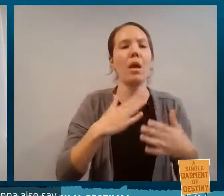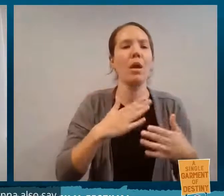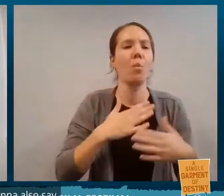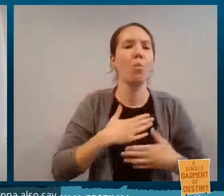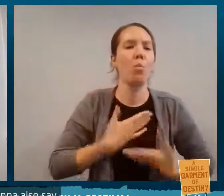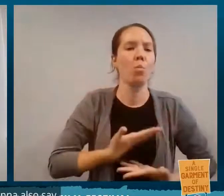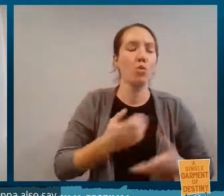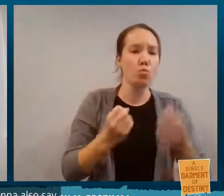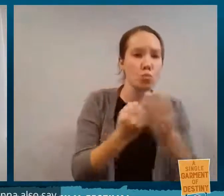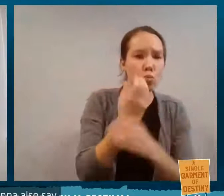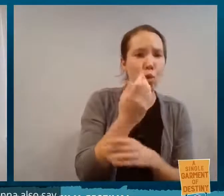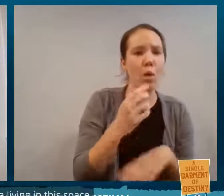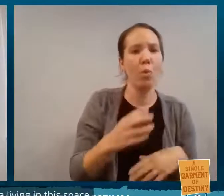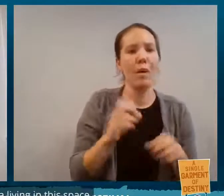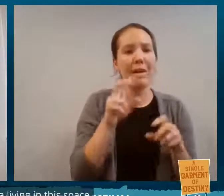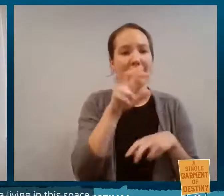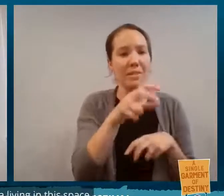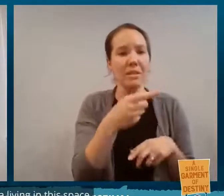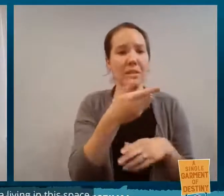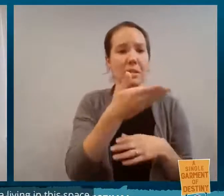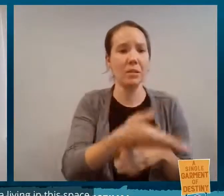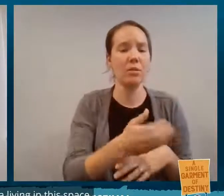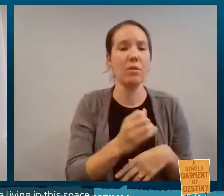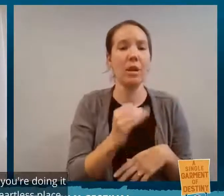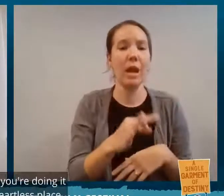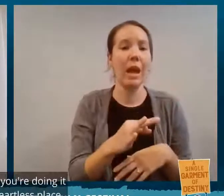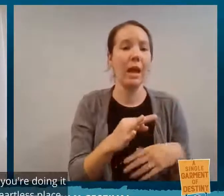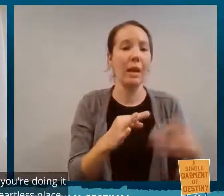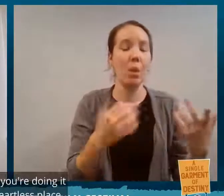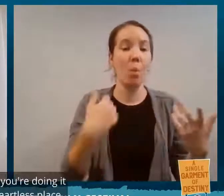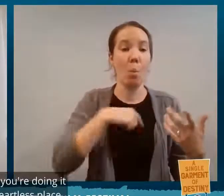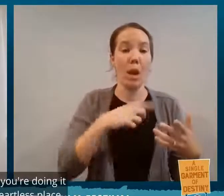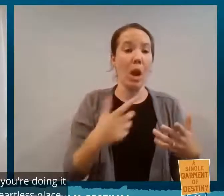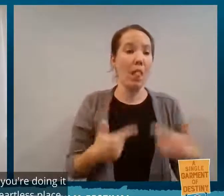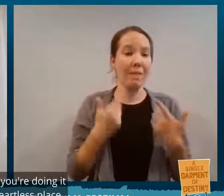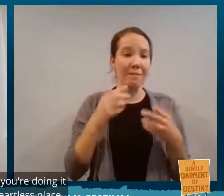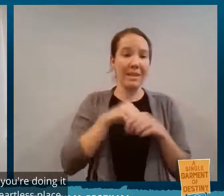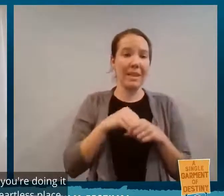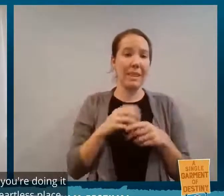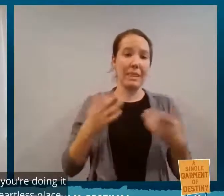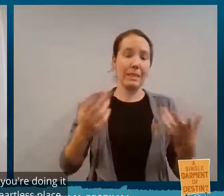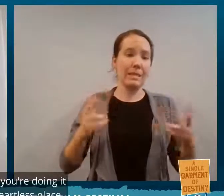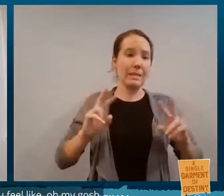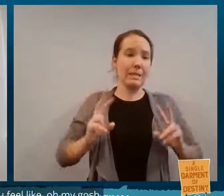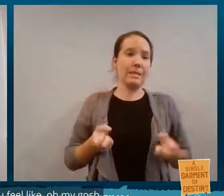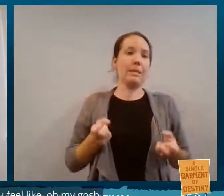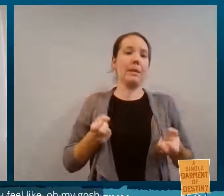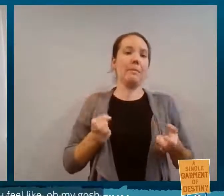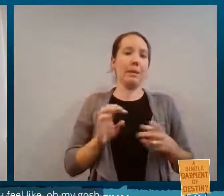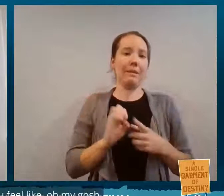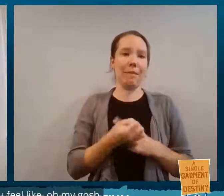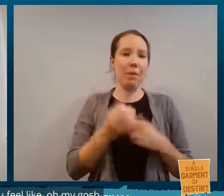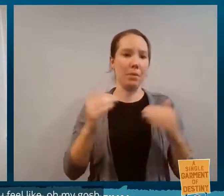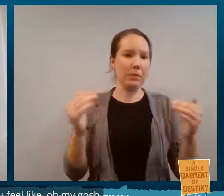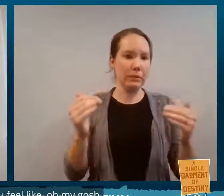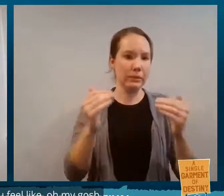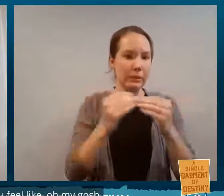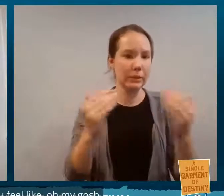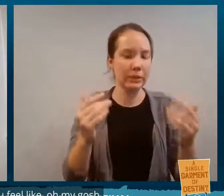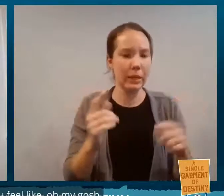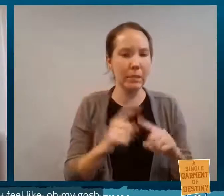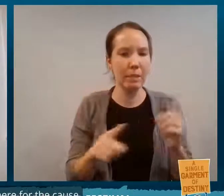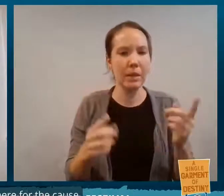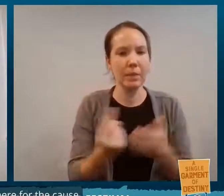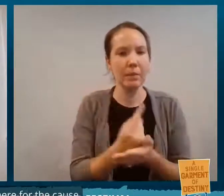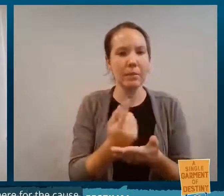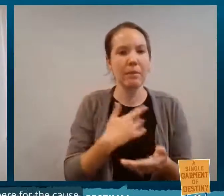in you. And I want to also say you can earn a living in this space, but when you're doing it from a heart-led place for nonprofits, you feel like, oh